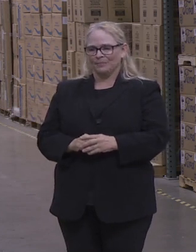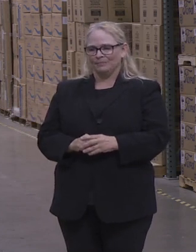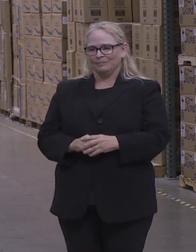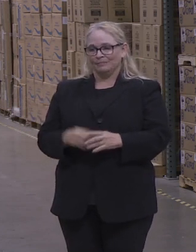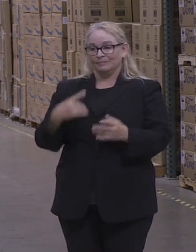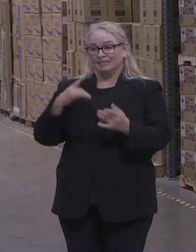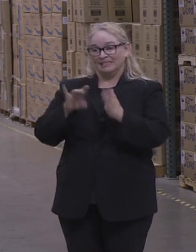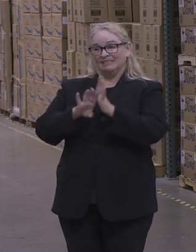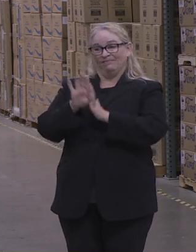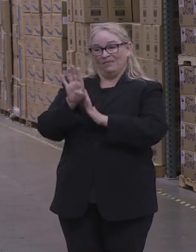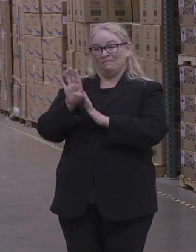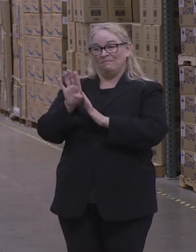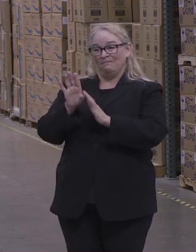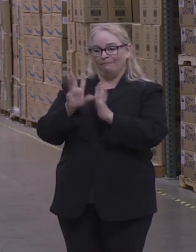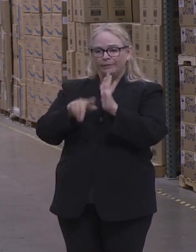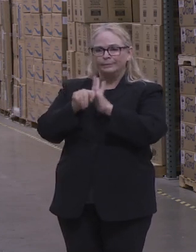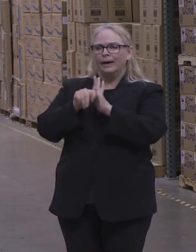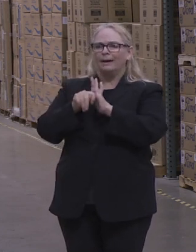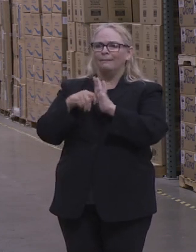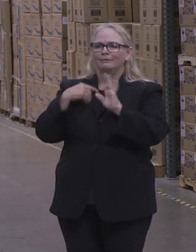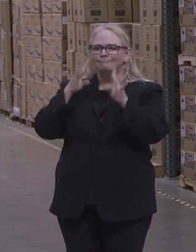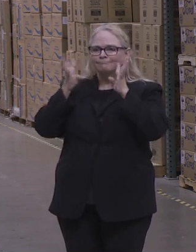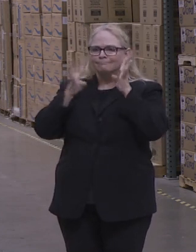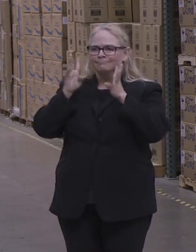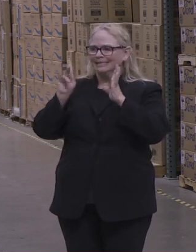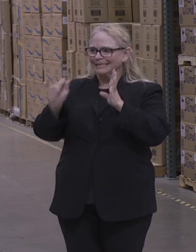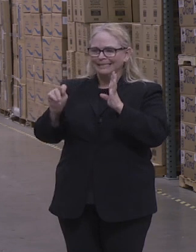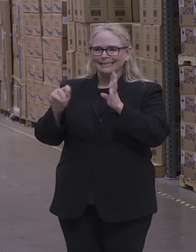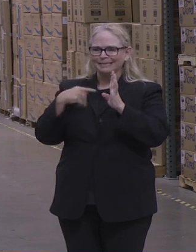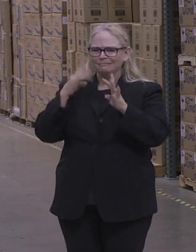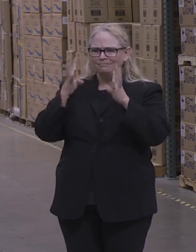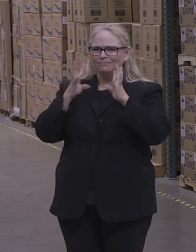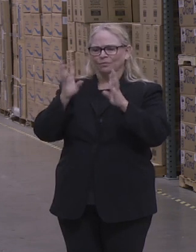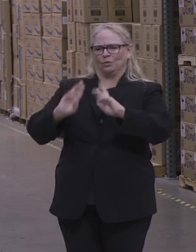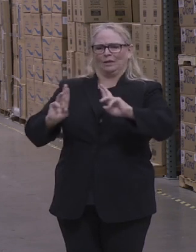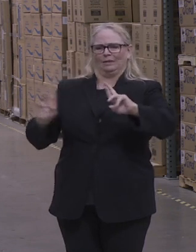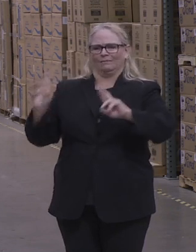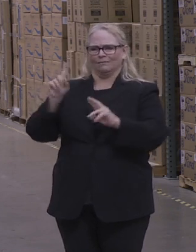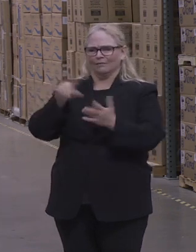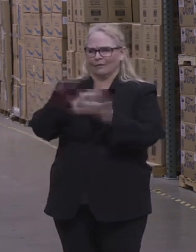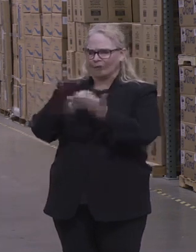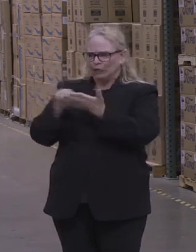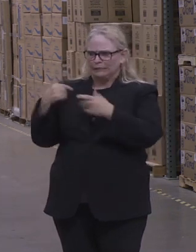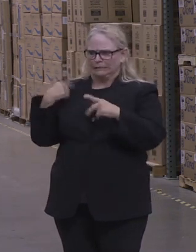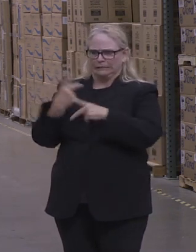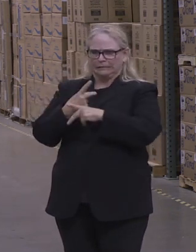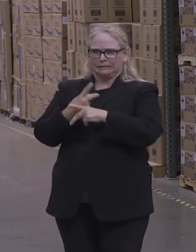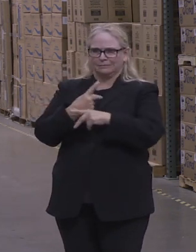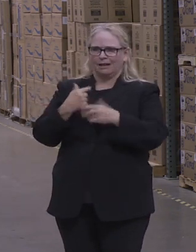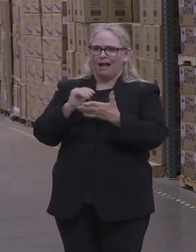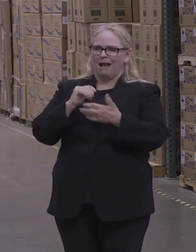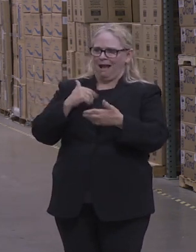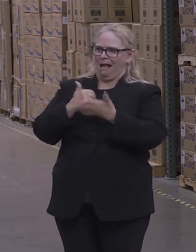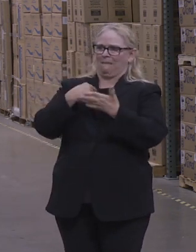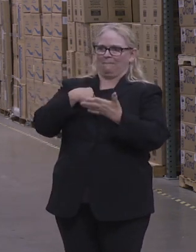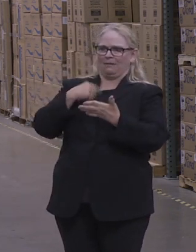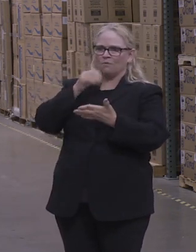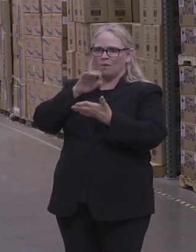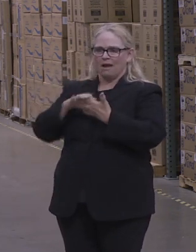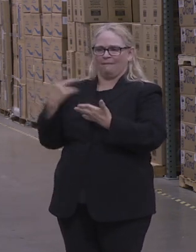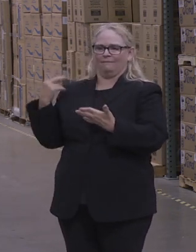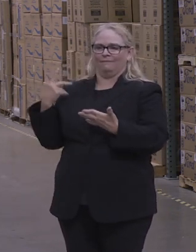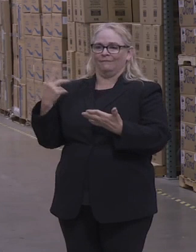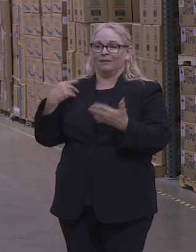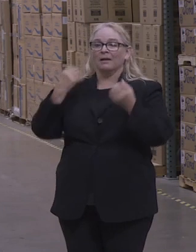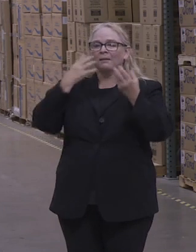like myself, my wife, in this effort. And we want to continue to see more of that. And we're seeing a lot of that. I know Austin Buettner